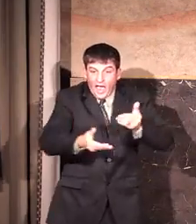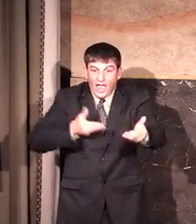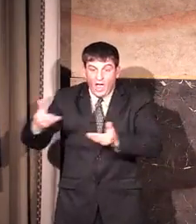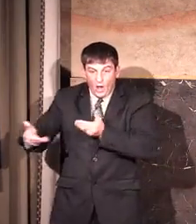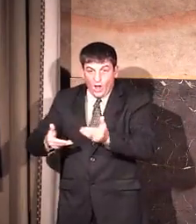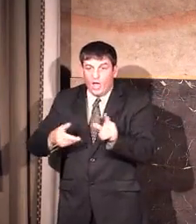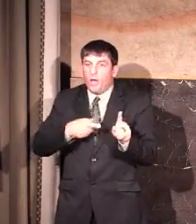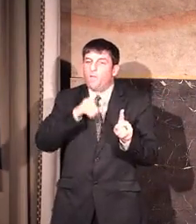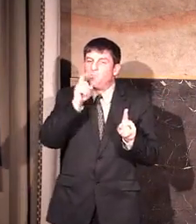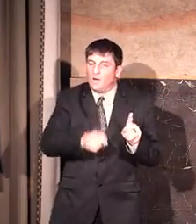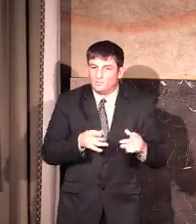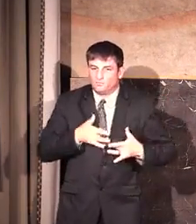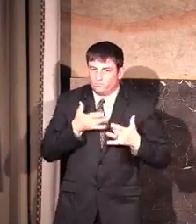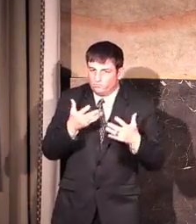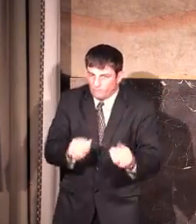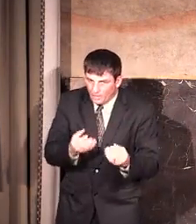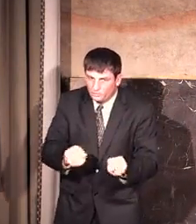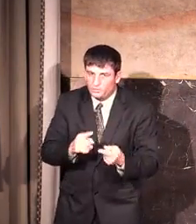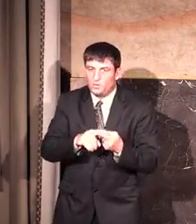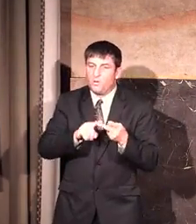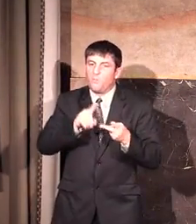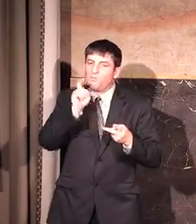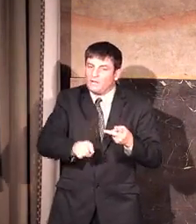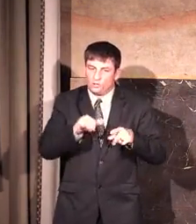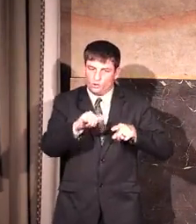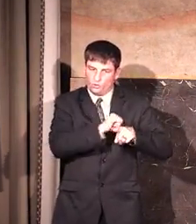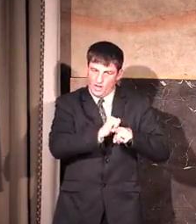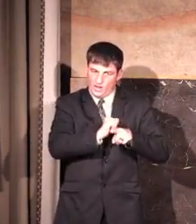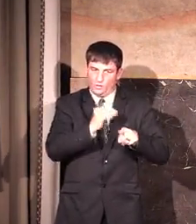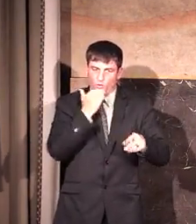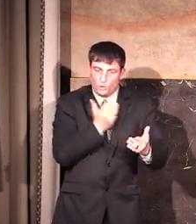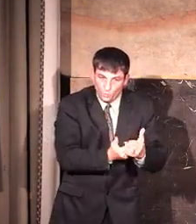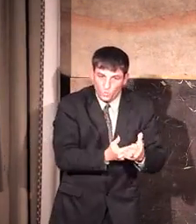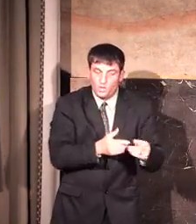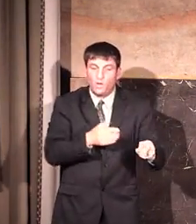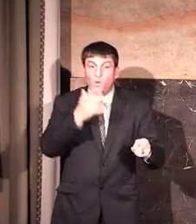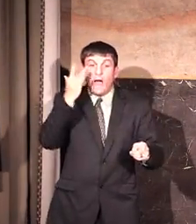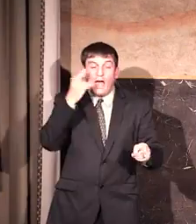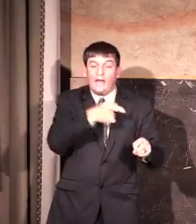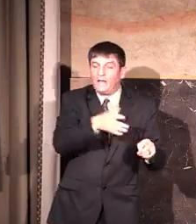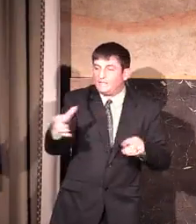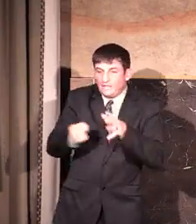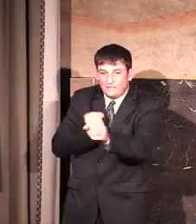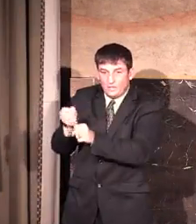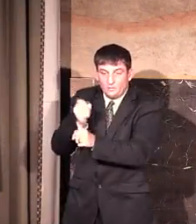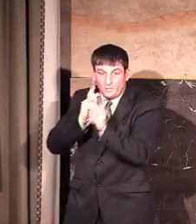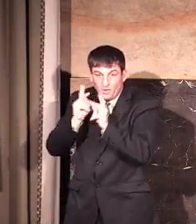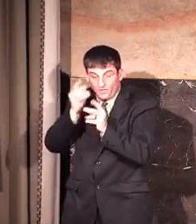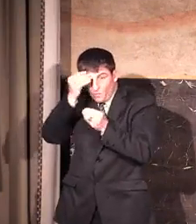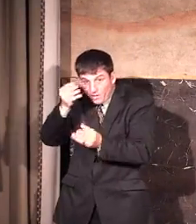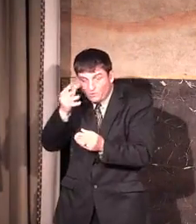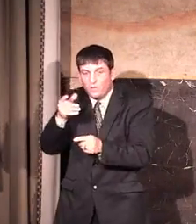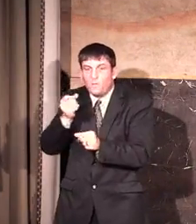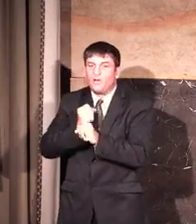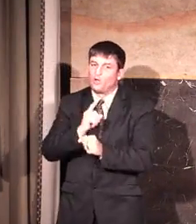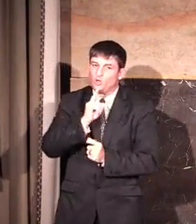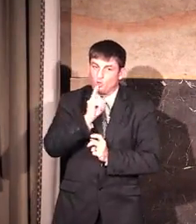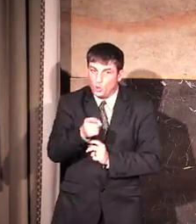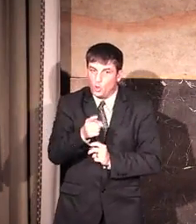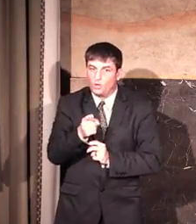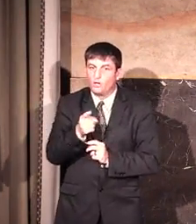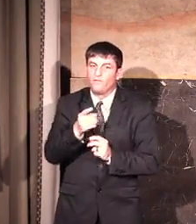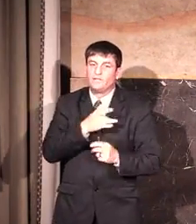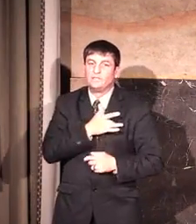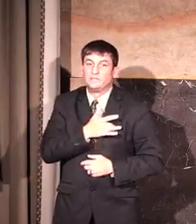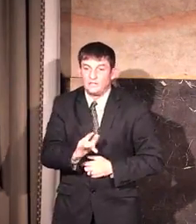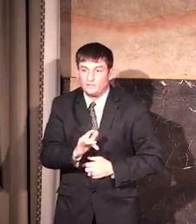good training. Because as they're getting that information from you, we need to make sure that they're doing that in a very sensitive way, that they understand